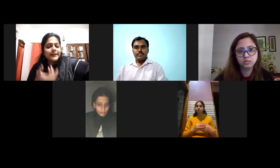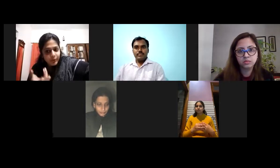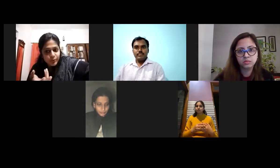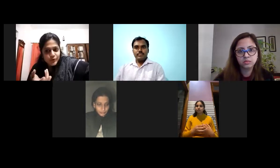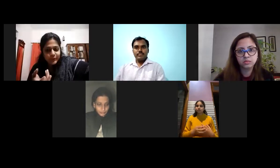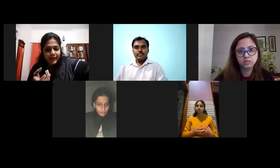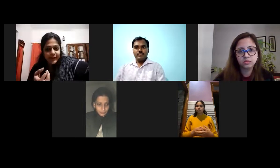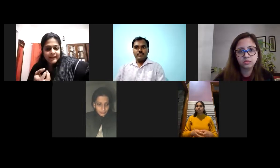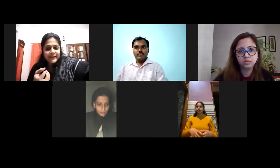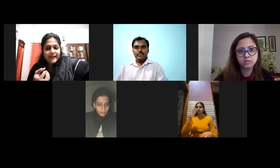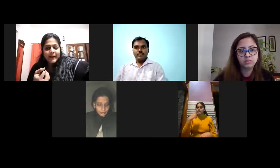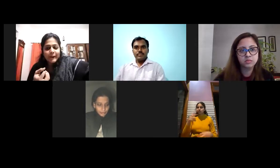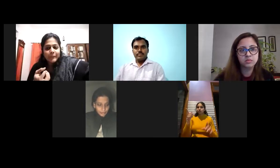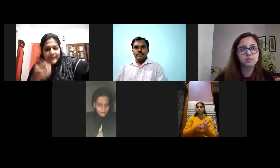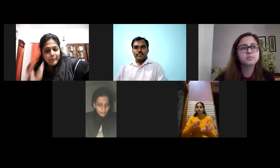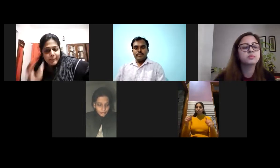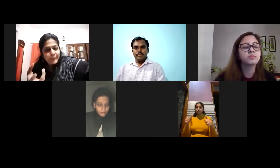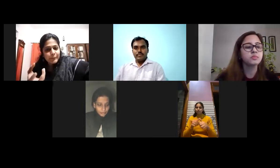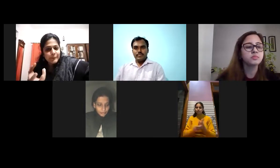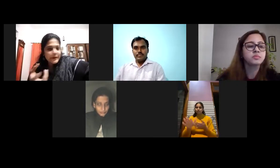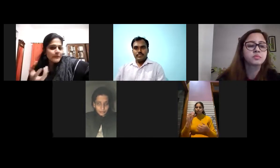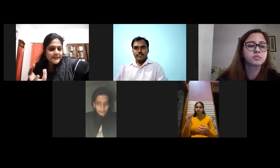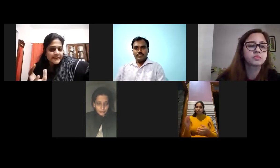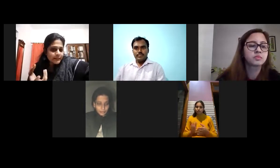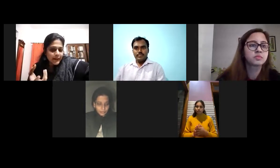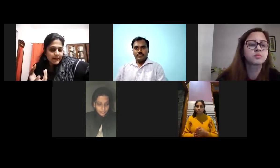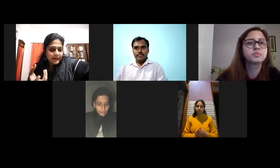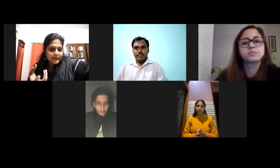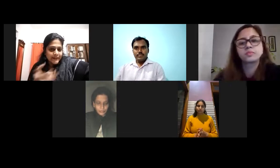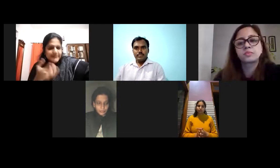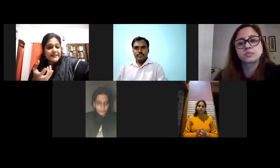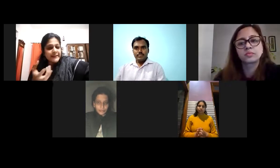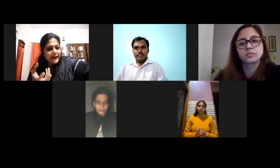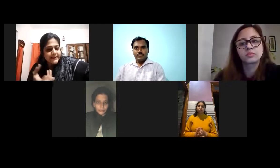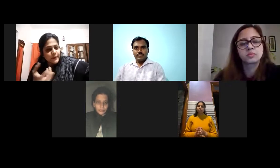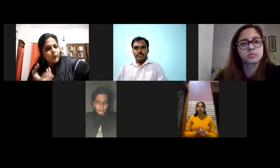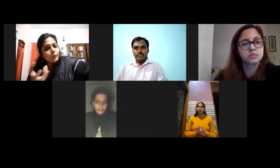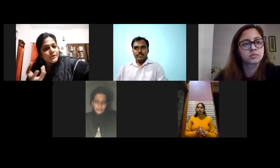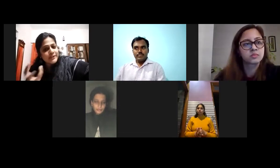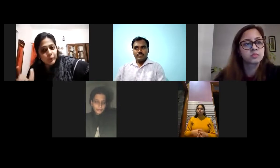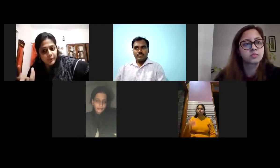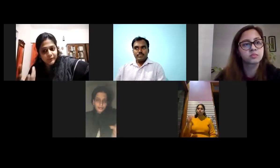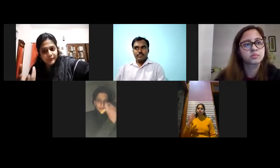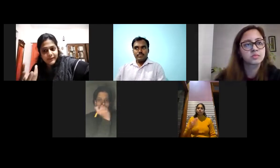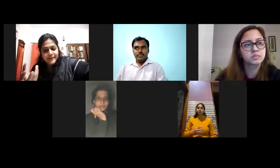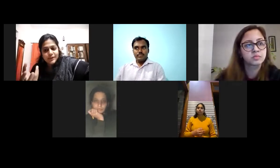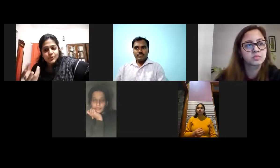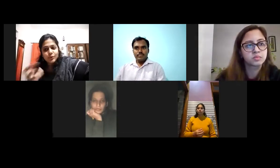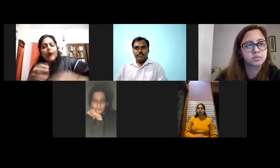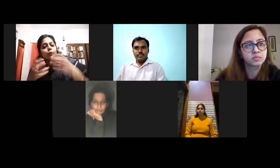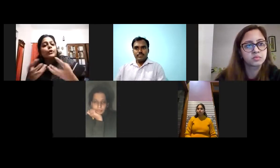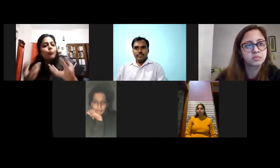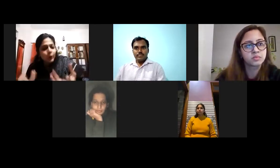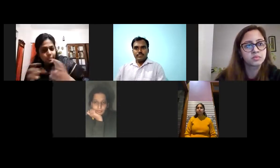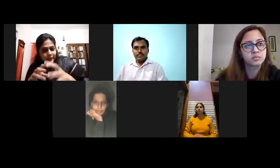at the Yahoos, you're looking at them being presented by in a certain light as being almost subhuman, right? So